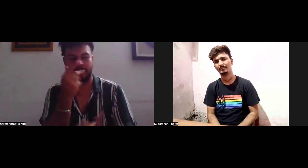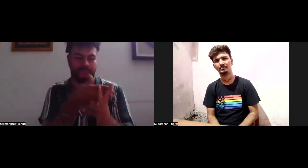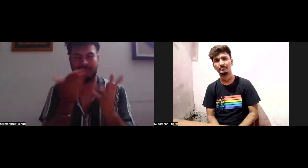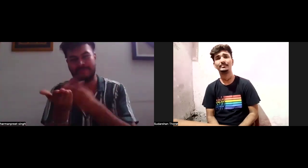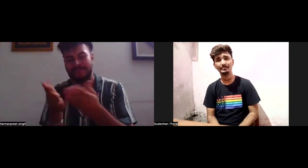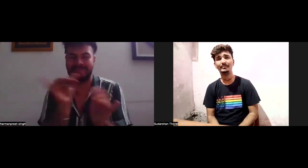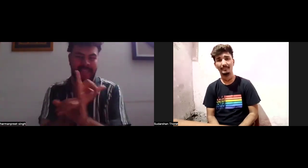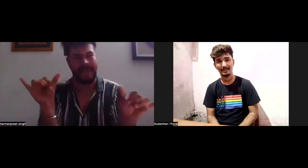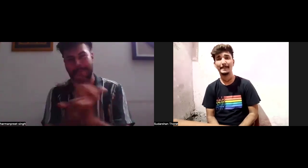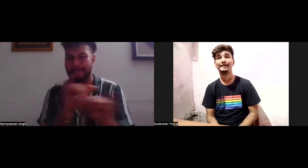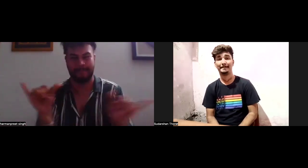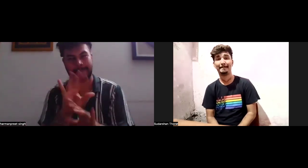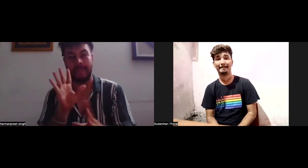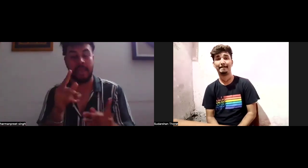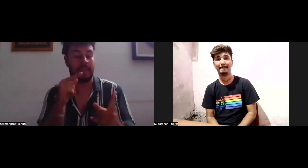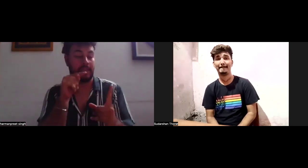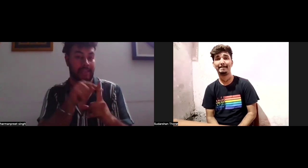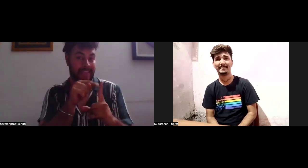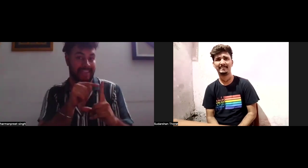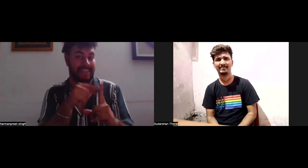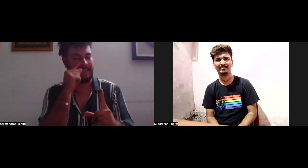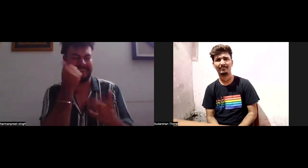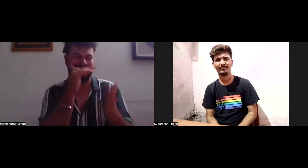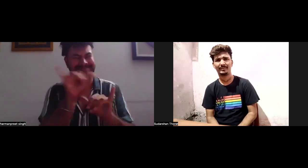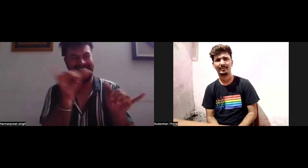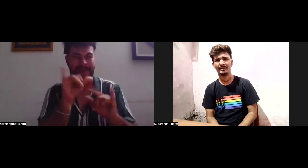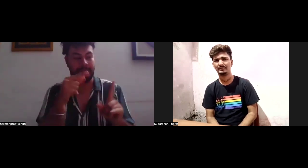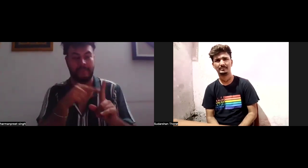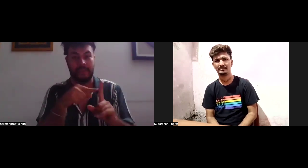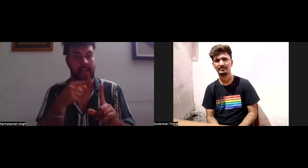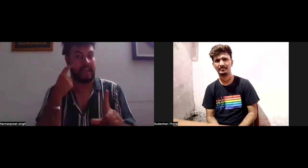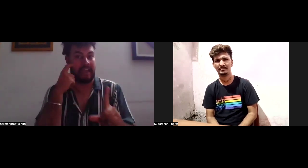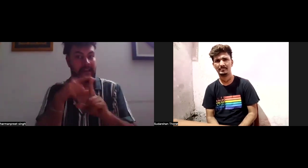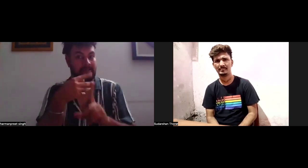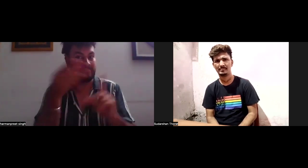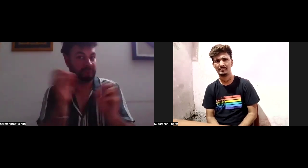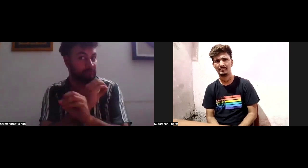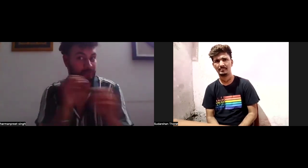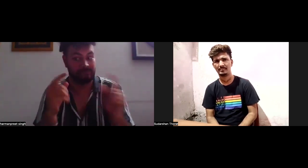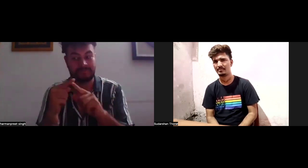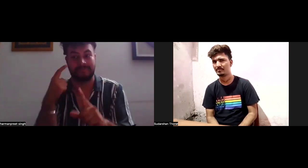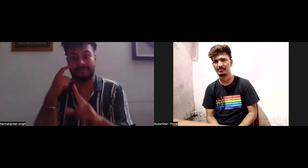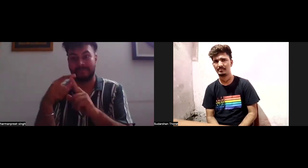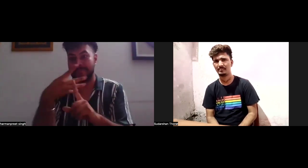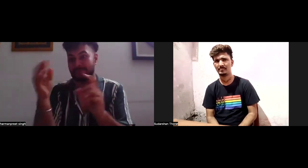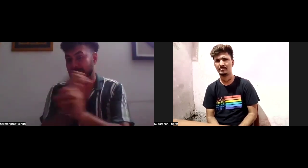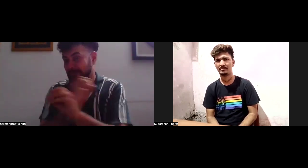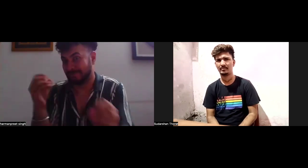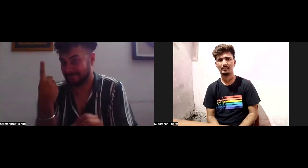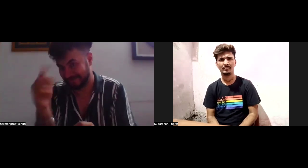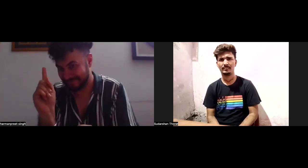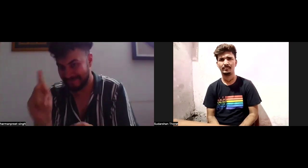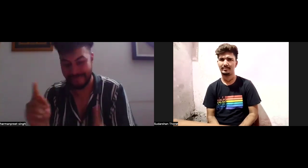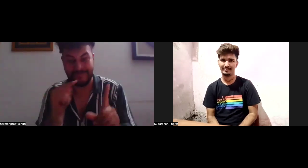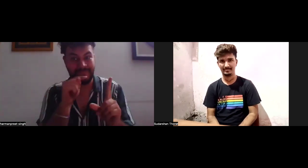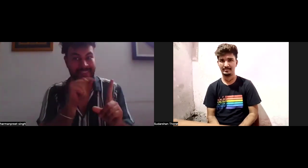are, if we have male or female at both the places, if a person doesn't